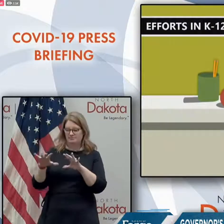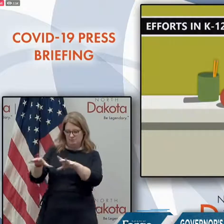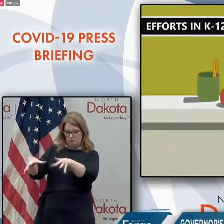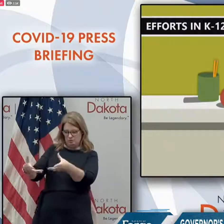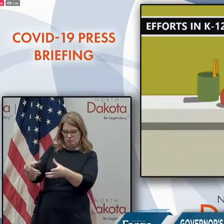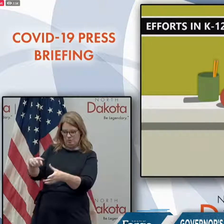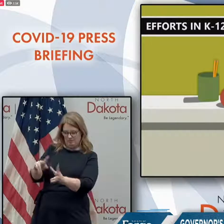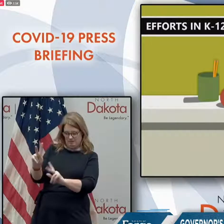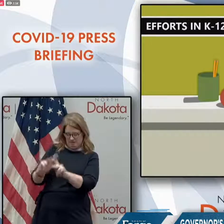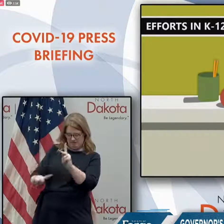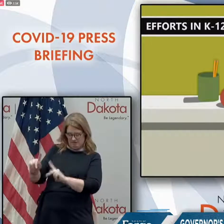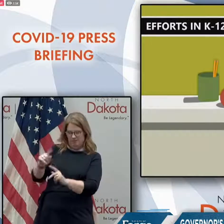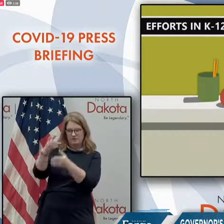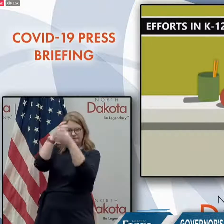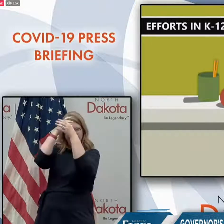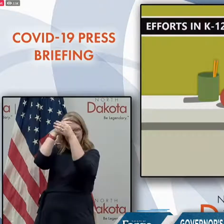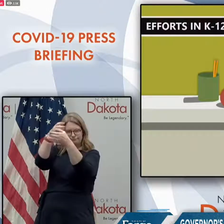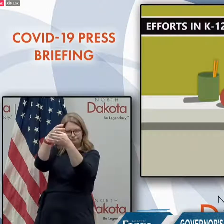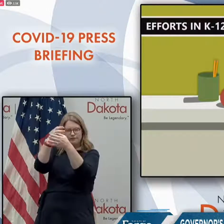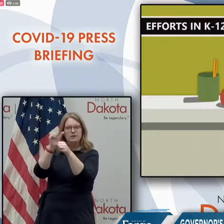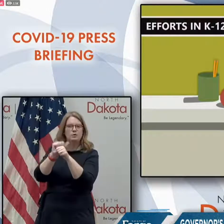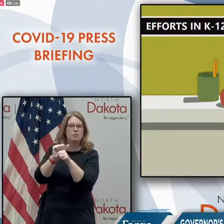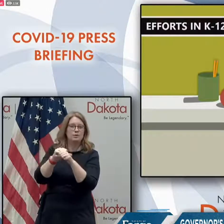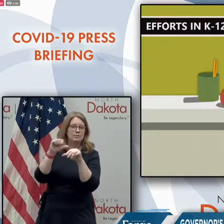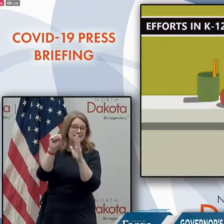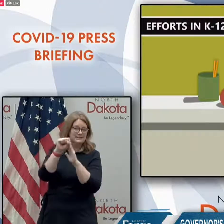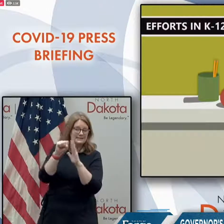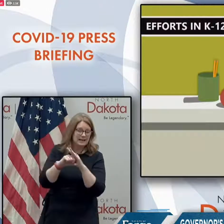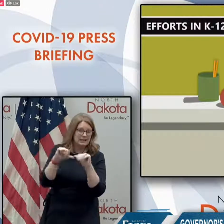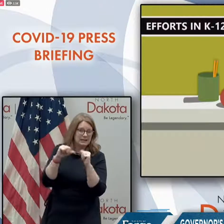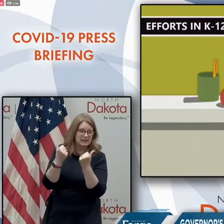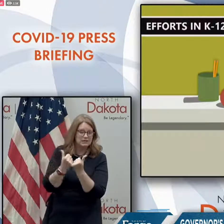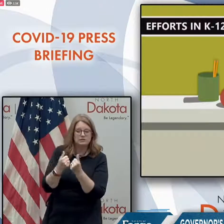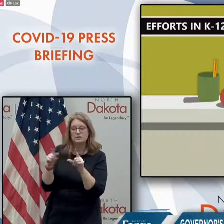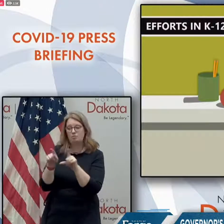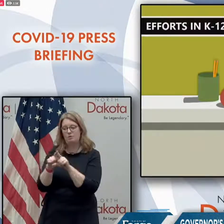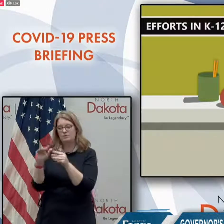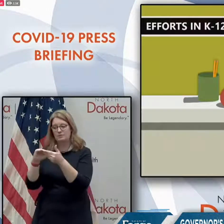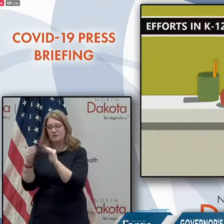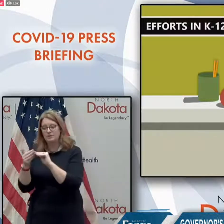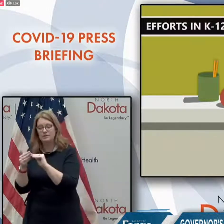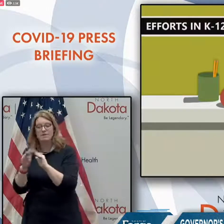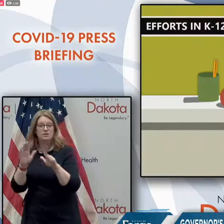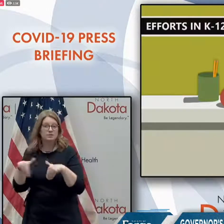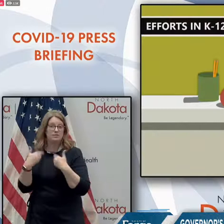state agencies and communities to provide resources,